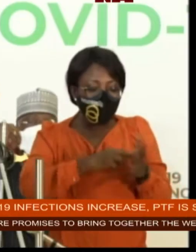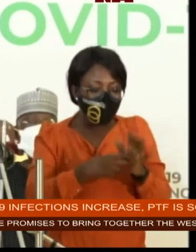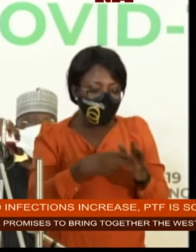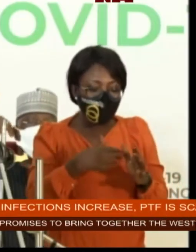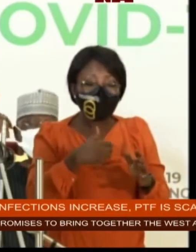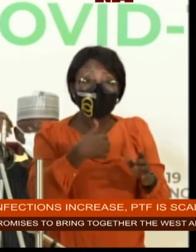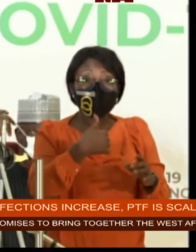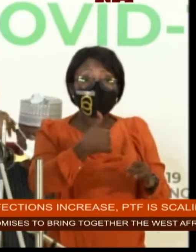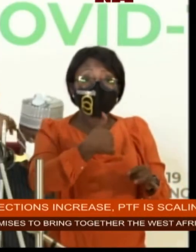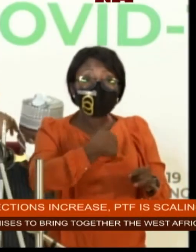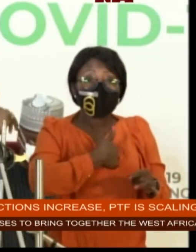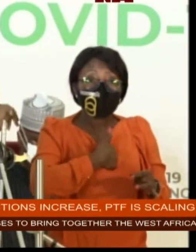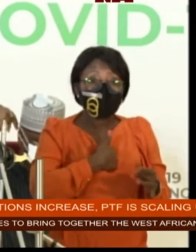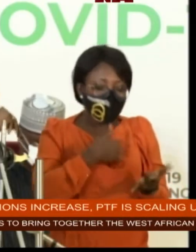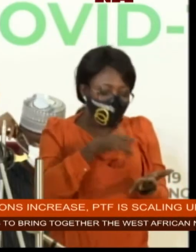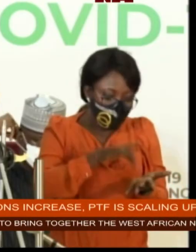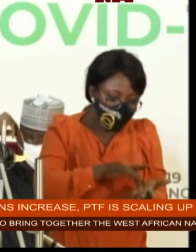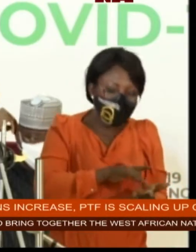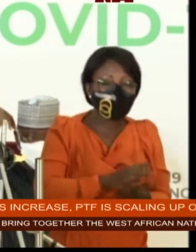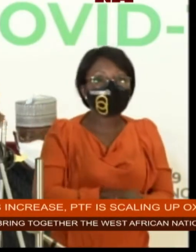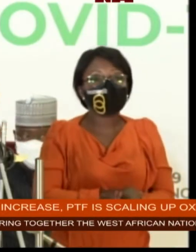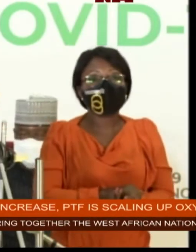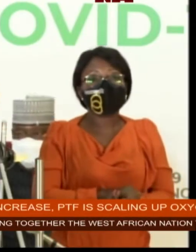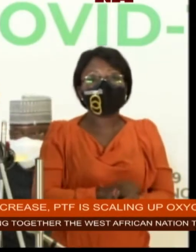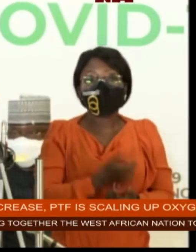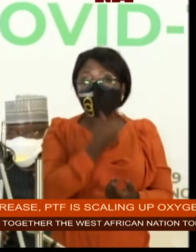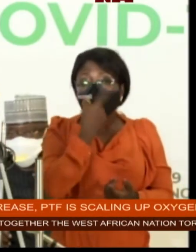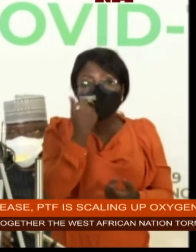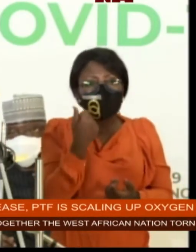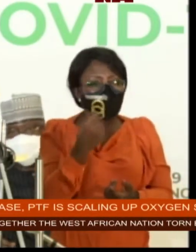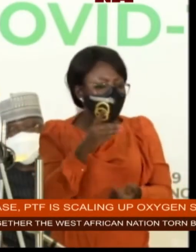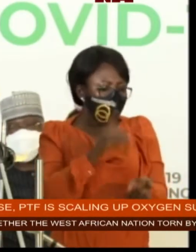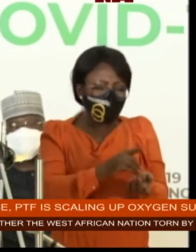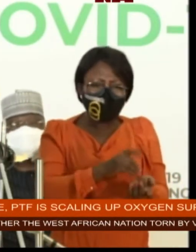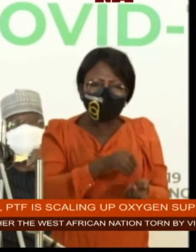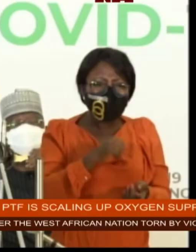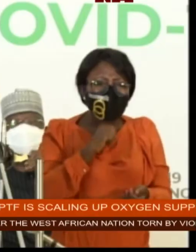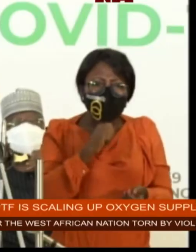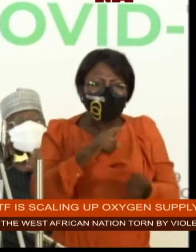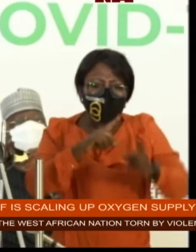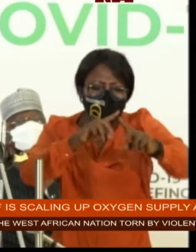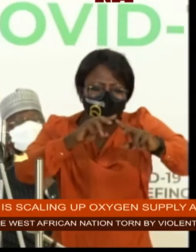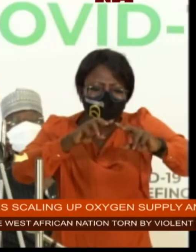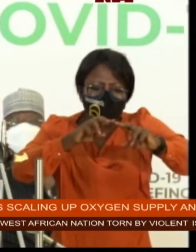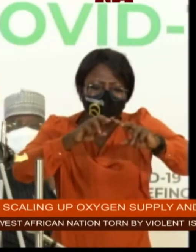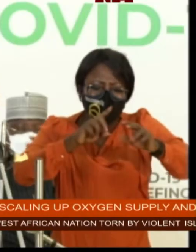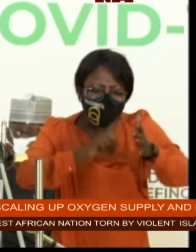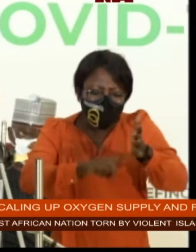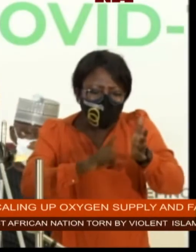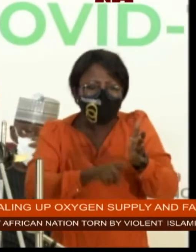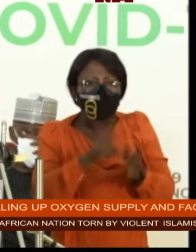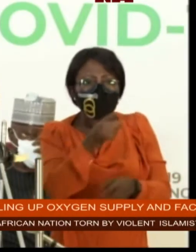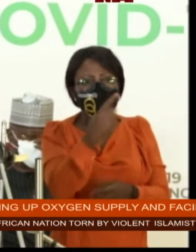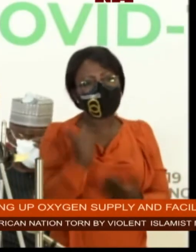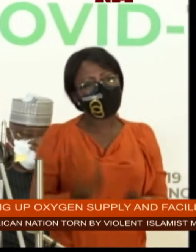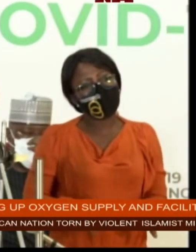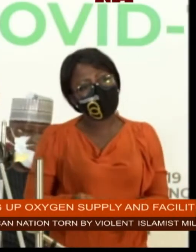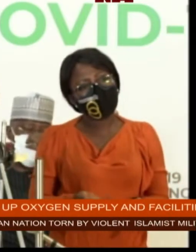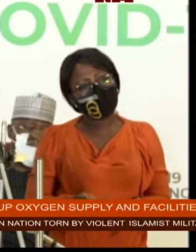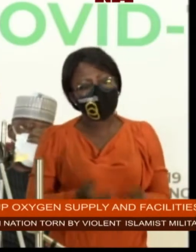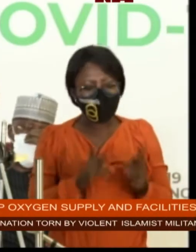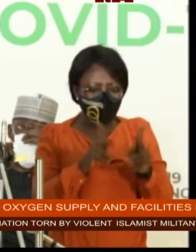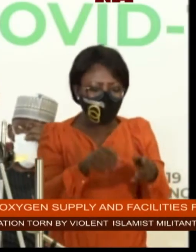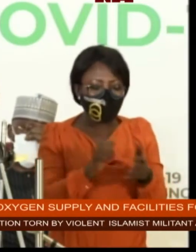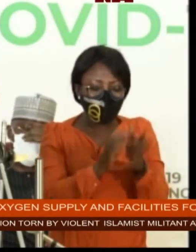self-medication because you have not been examined. The person that gave you